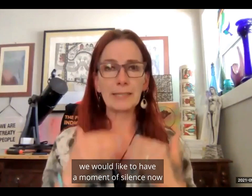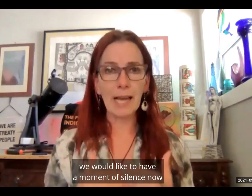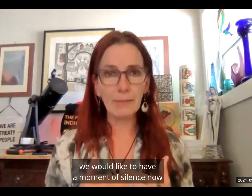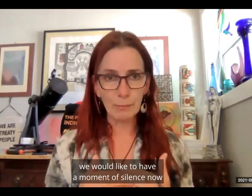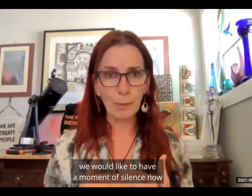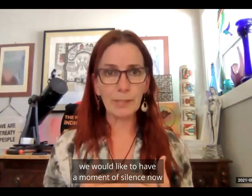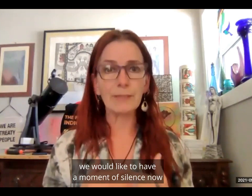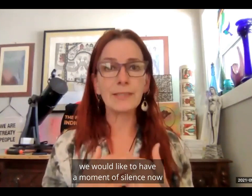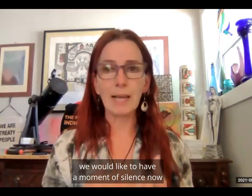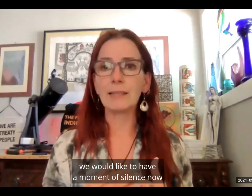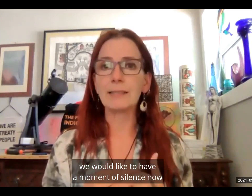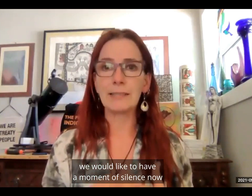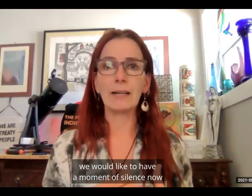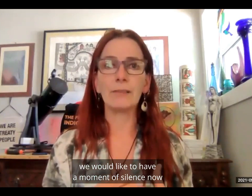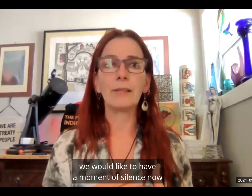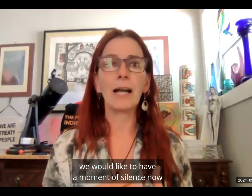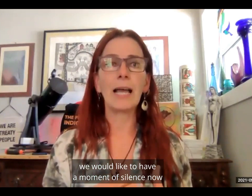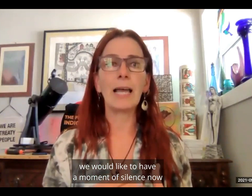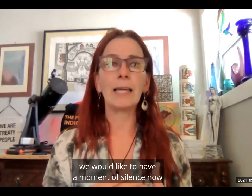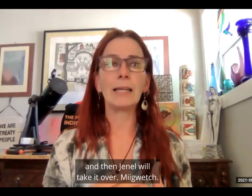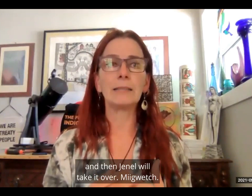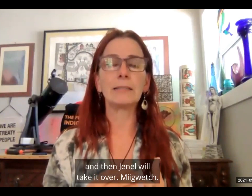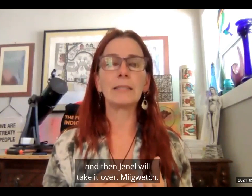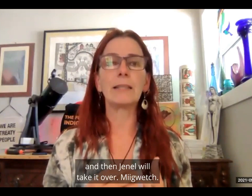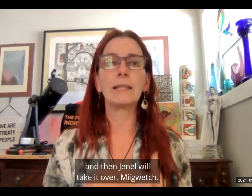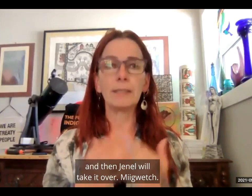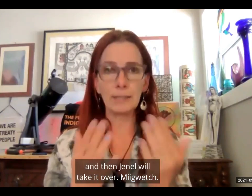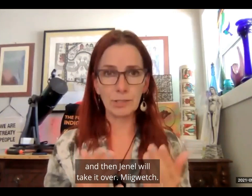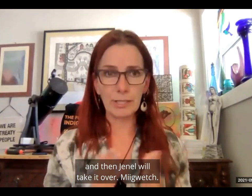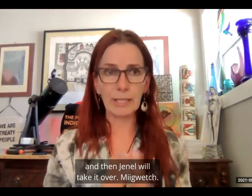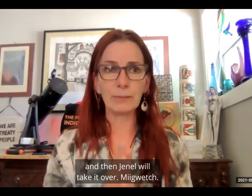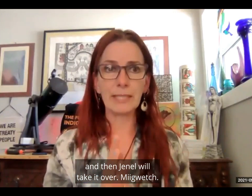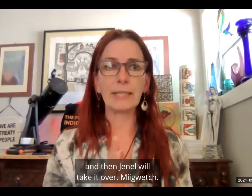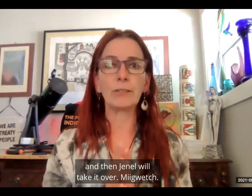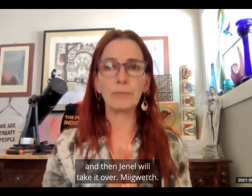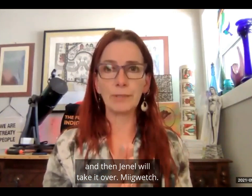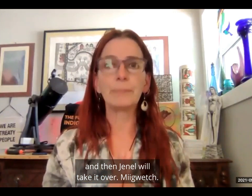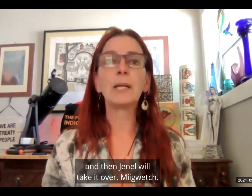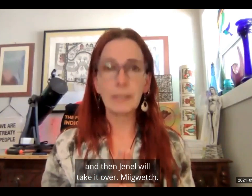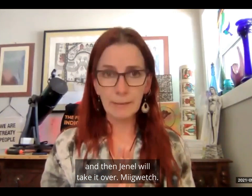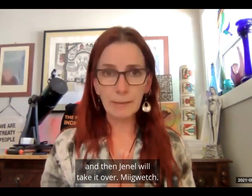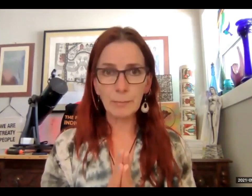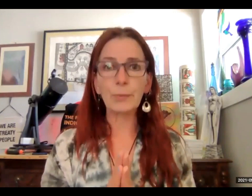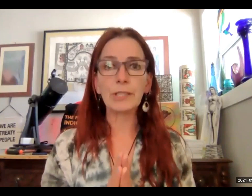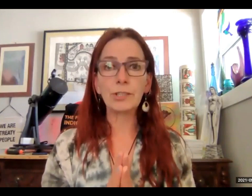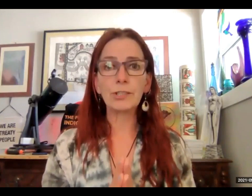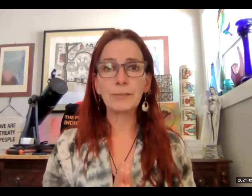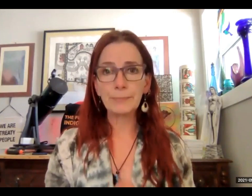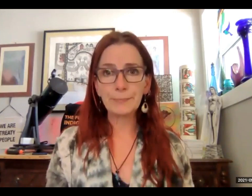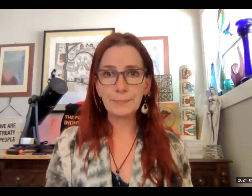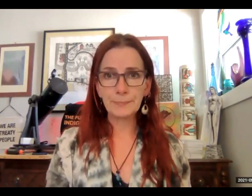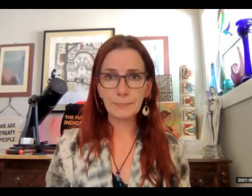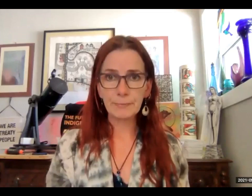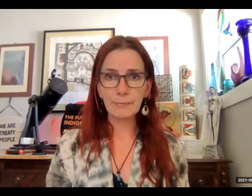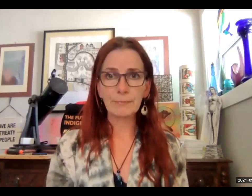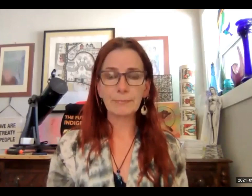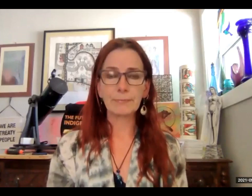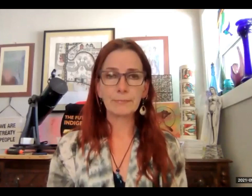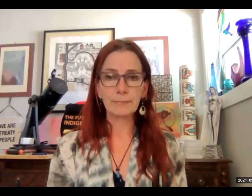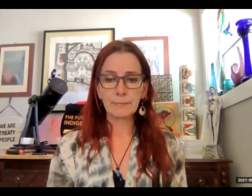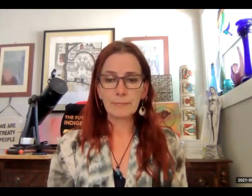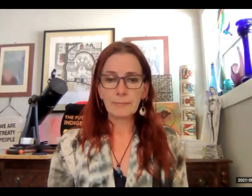we would like to have a moment of silence now, and then Janelle will take it over. Miigwech.